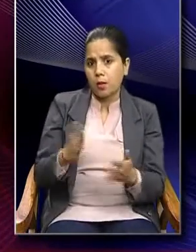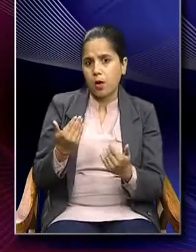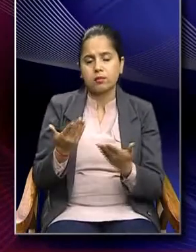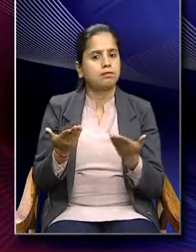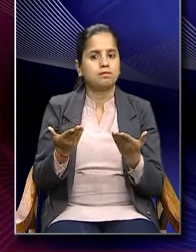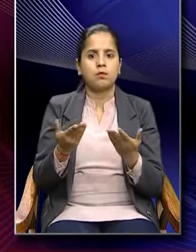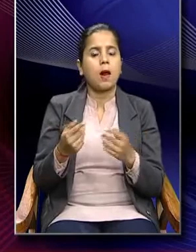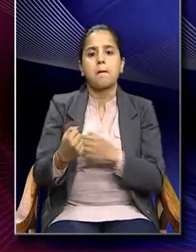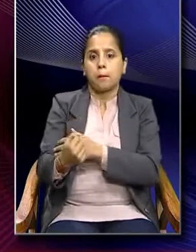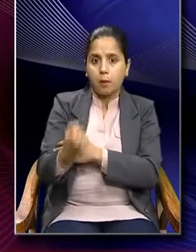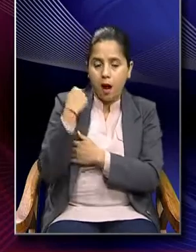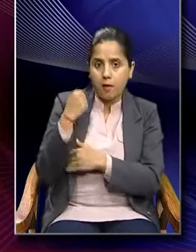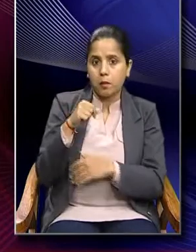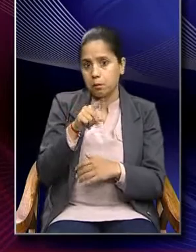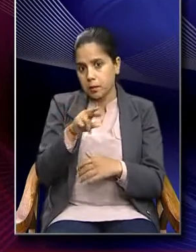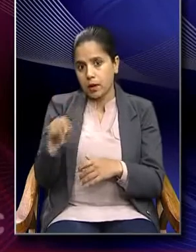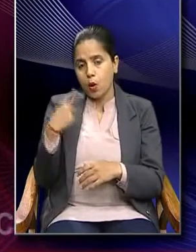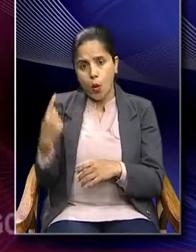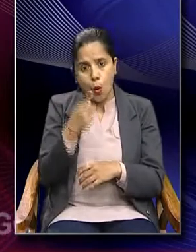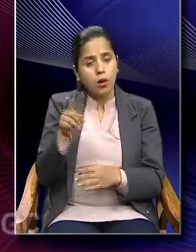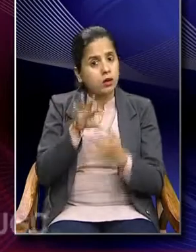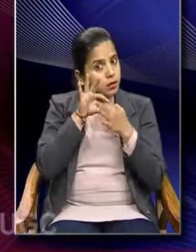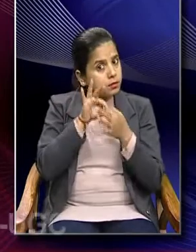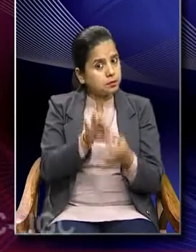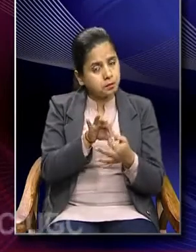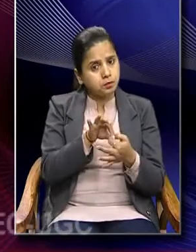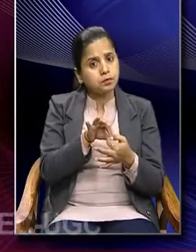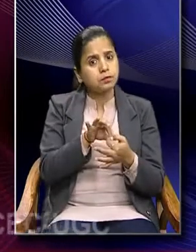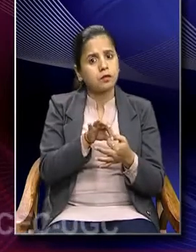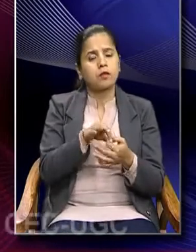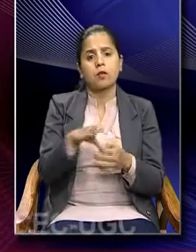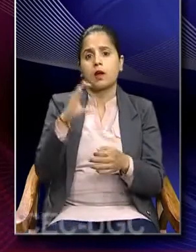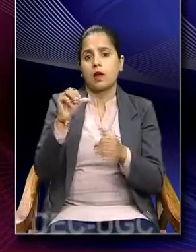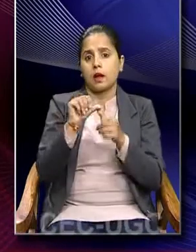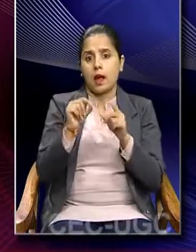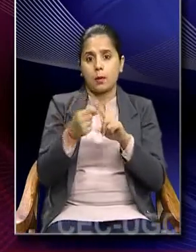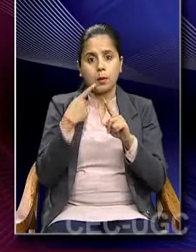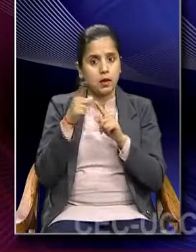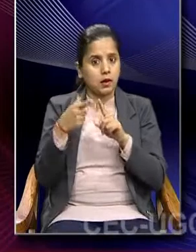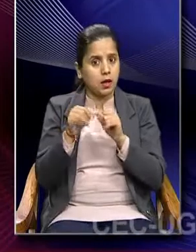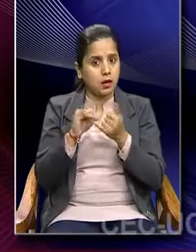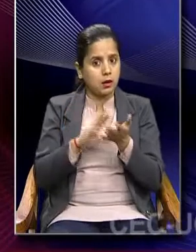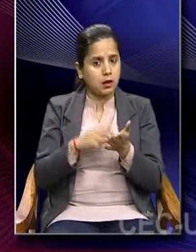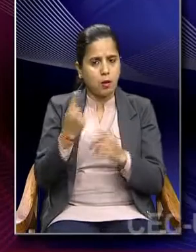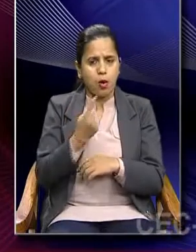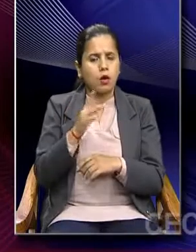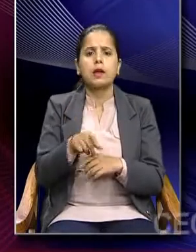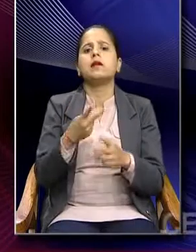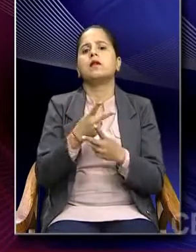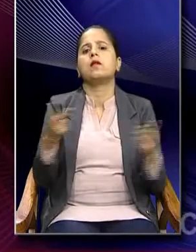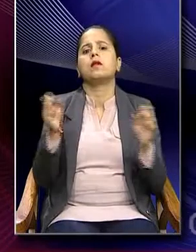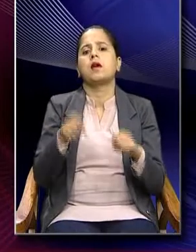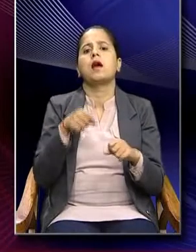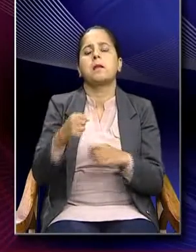not something which is only related to capitalism, right? So there can be different forms of